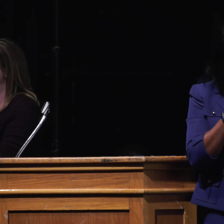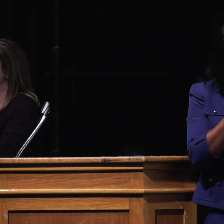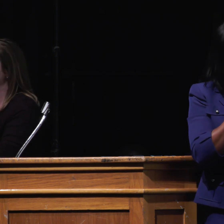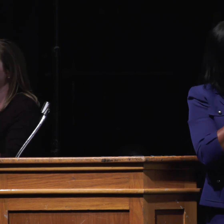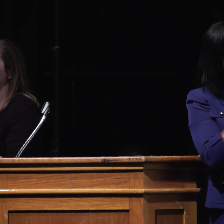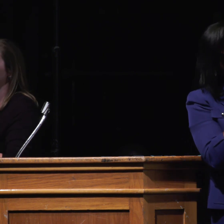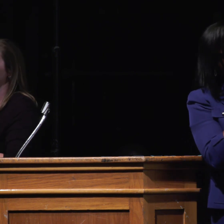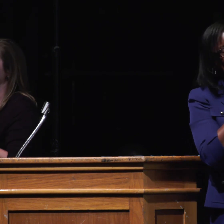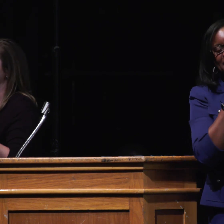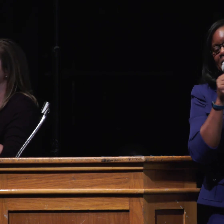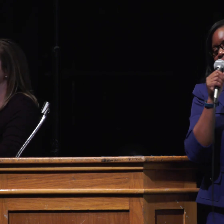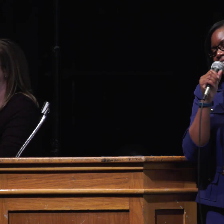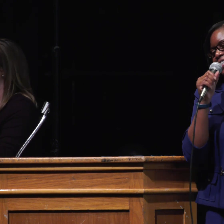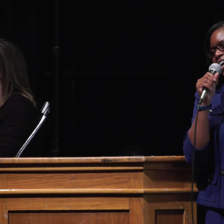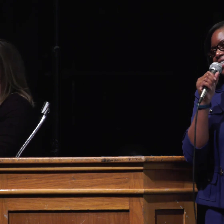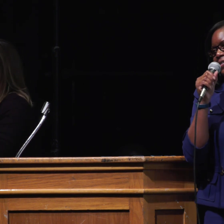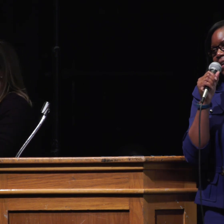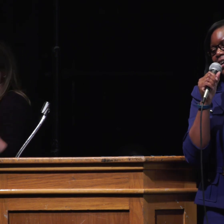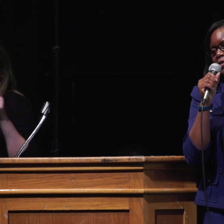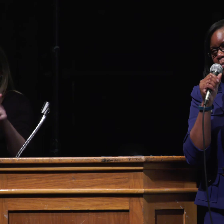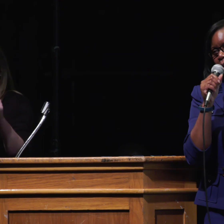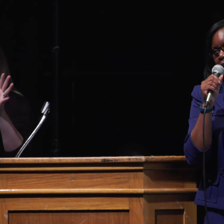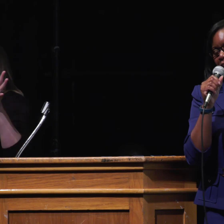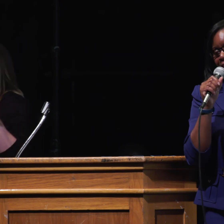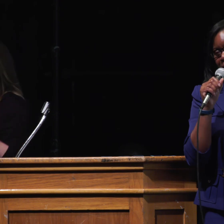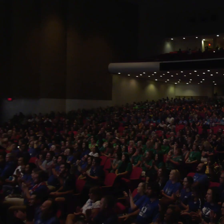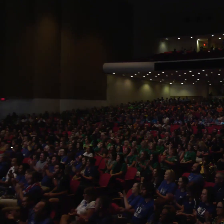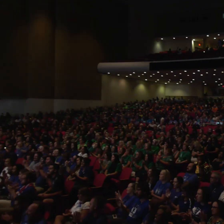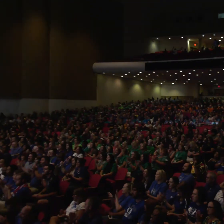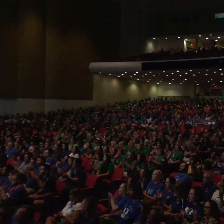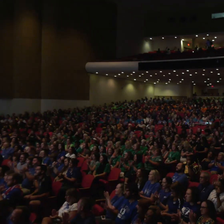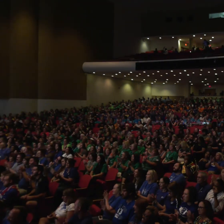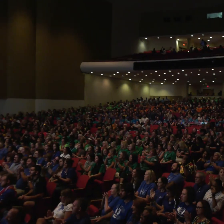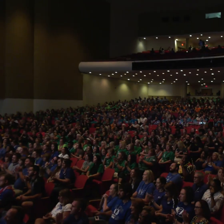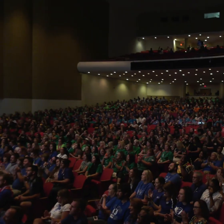family. Please give these guys a round of applause.